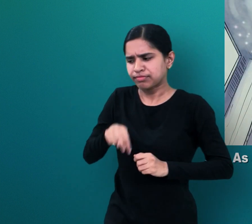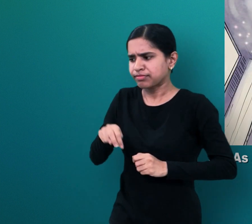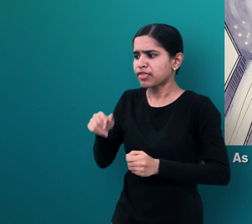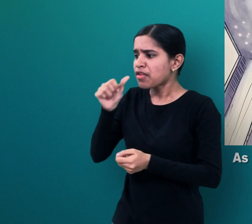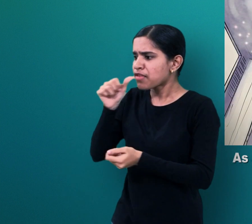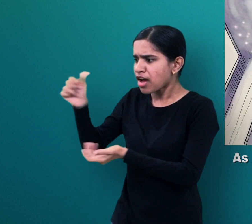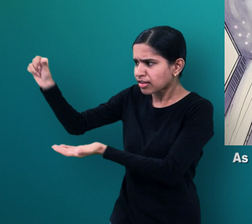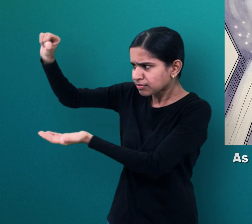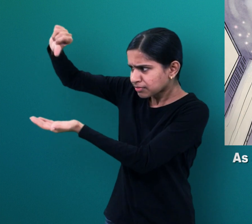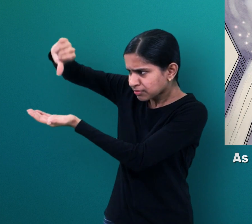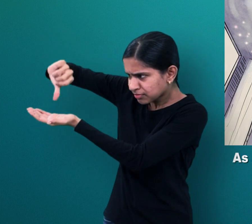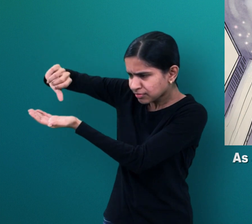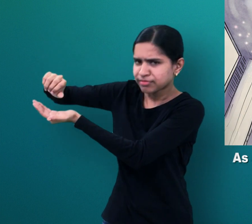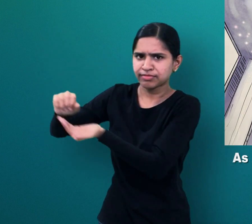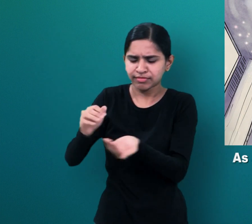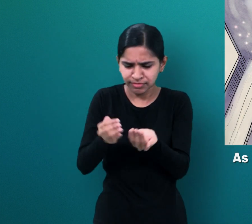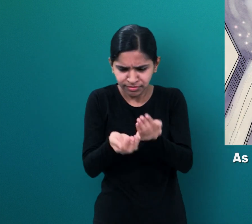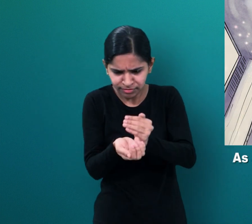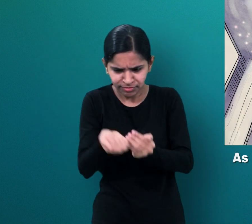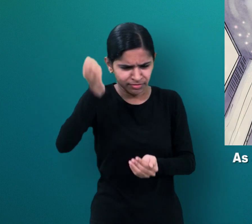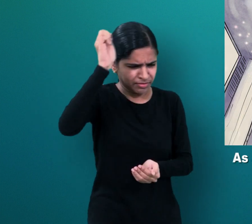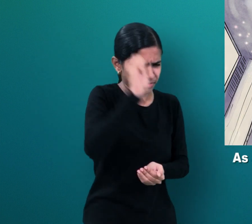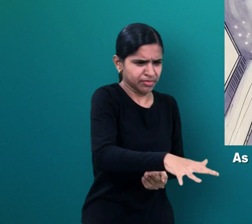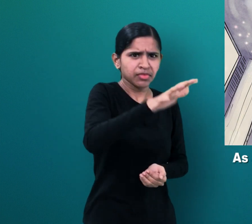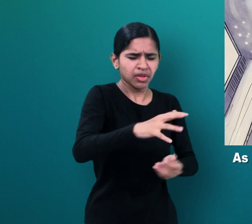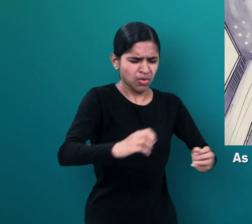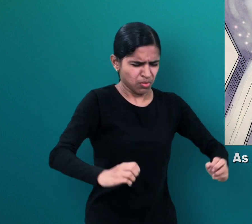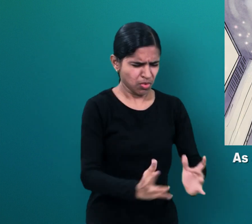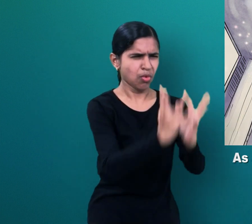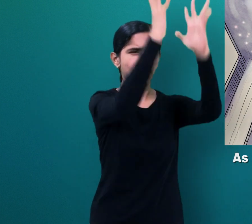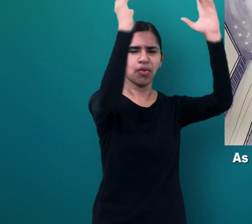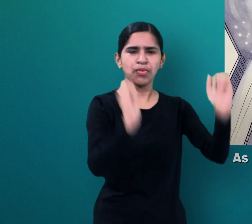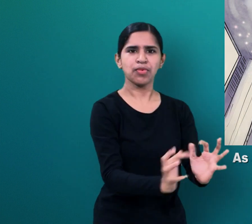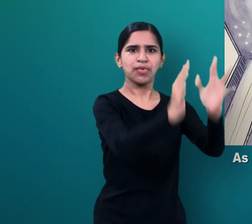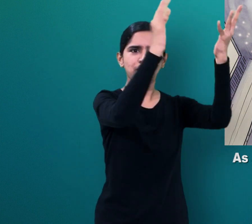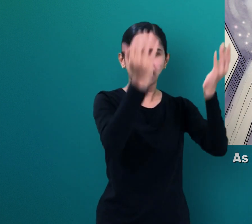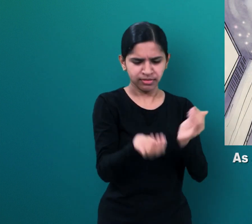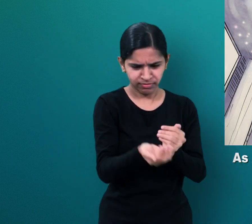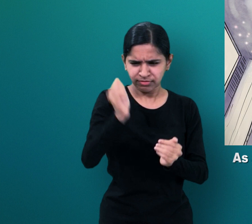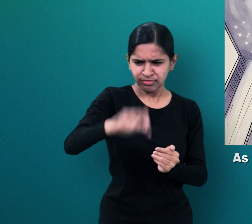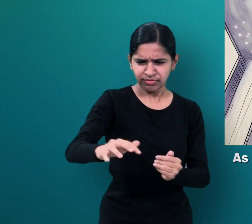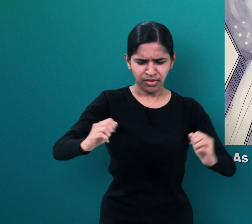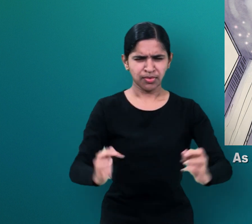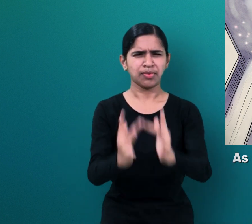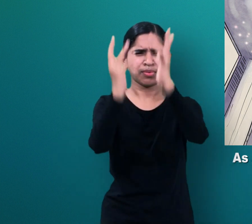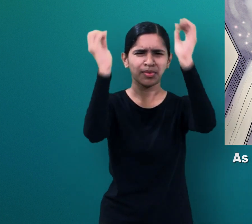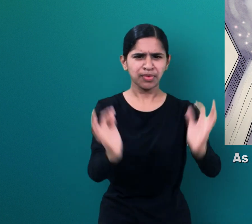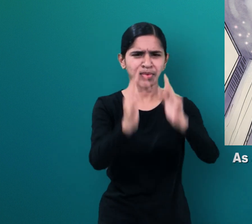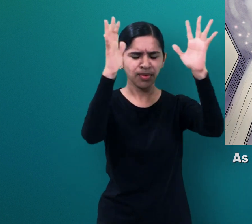As Ambi splashed cold water on the pots, the steam rose and an oddly shaped pot revealed